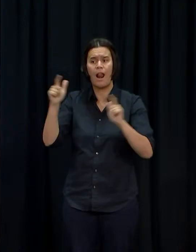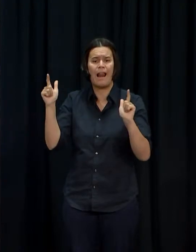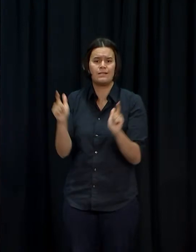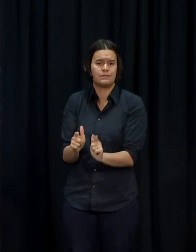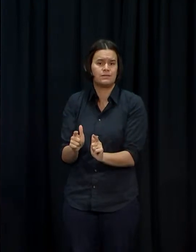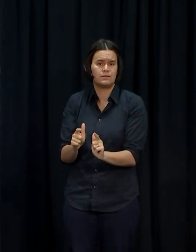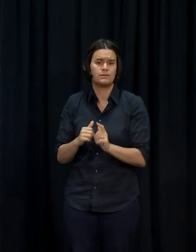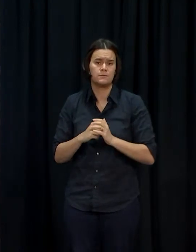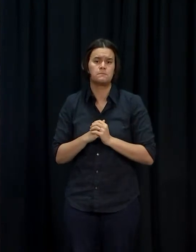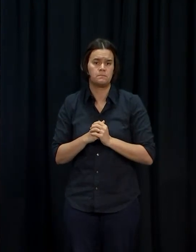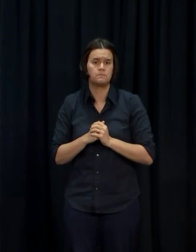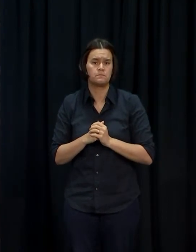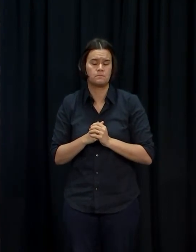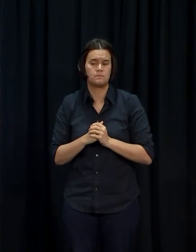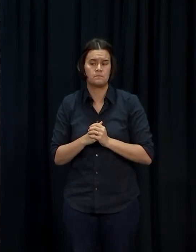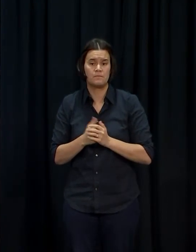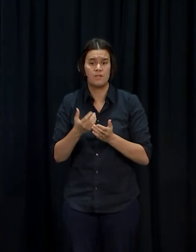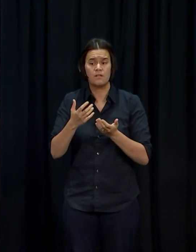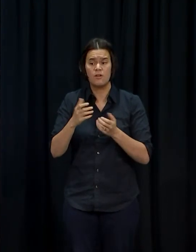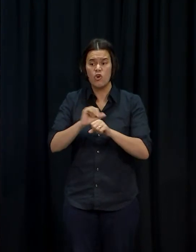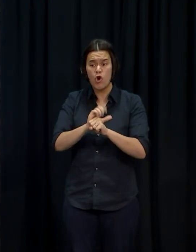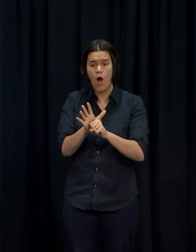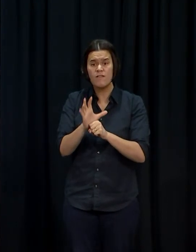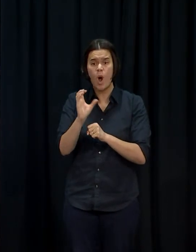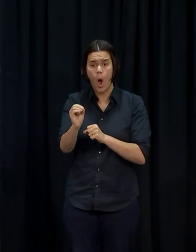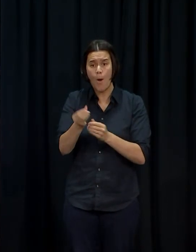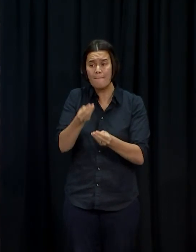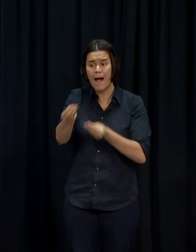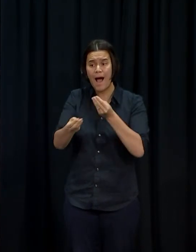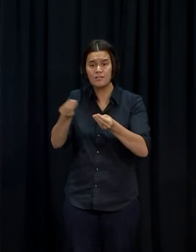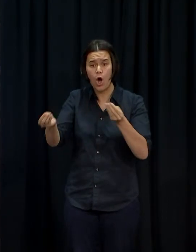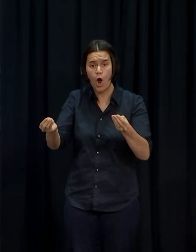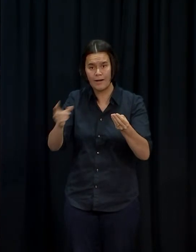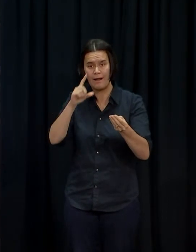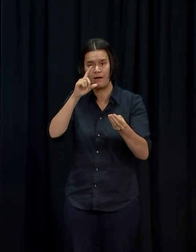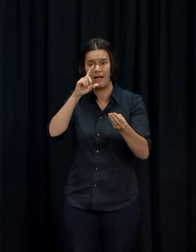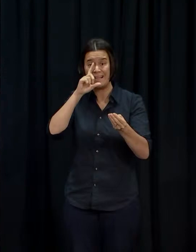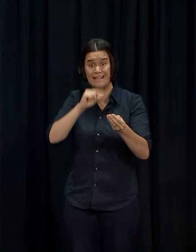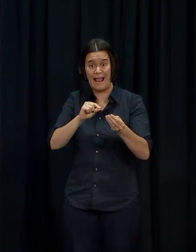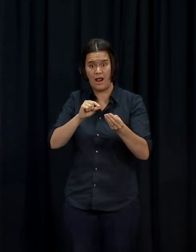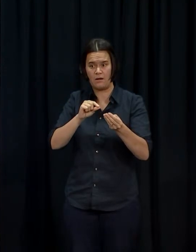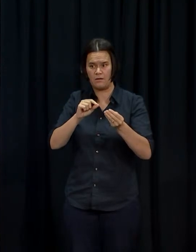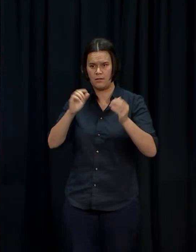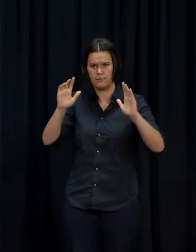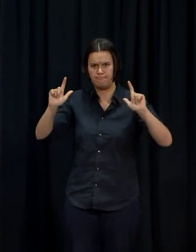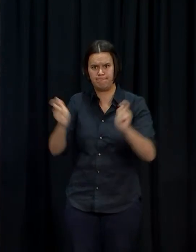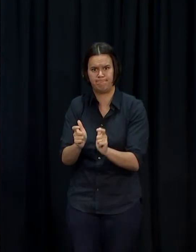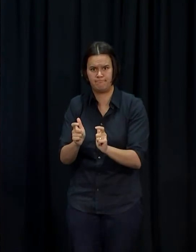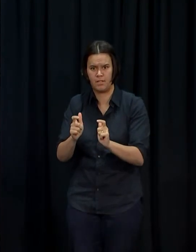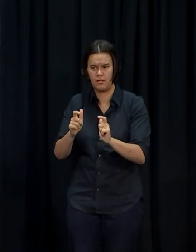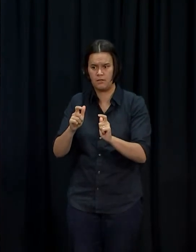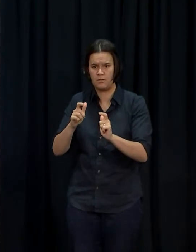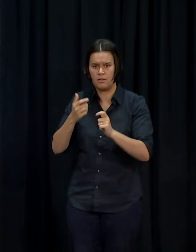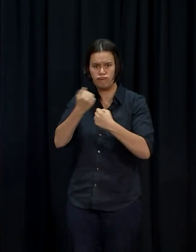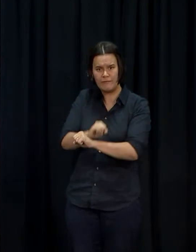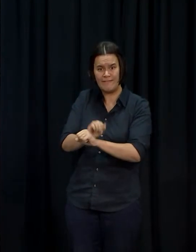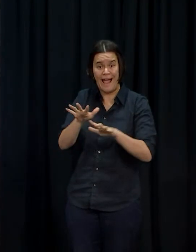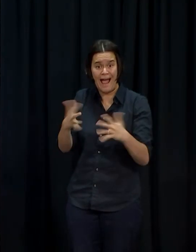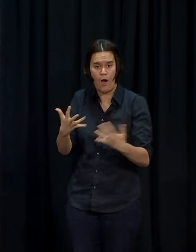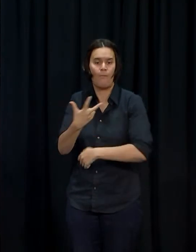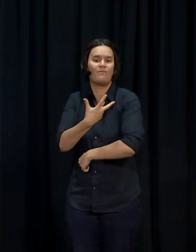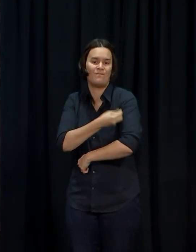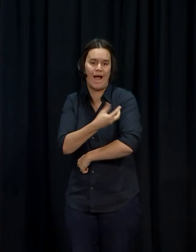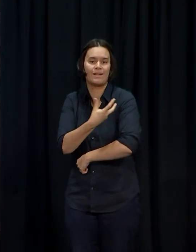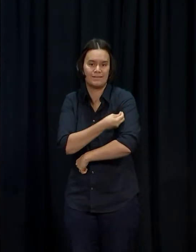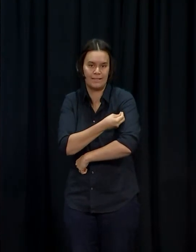and severity is also reduced by vaccination. So for most people, it can be a mild to moderate illness that you can